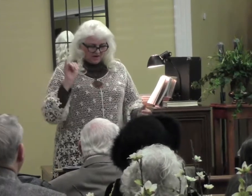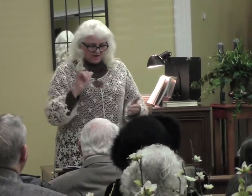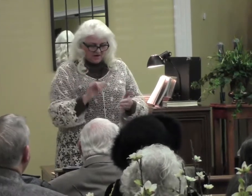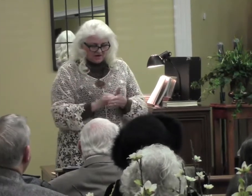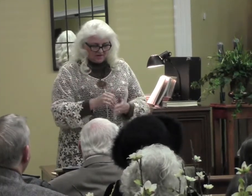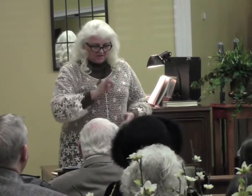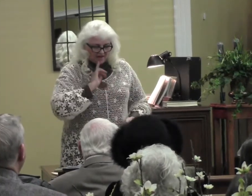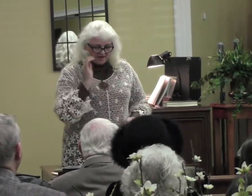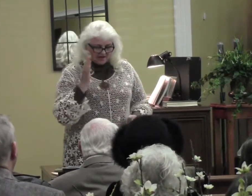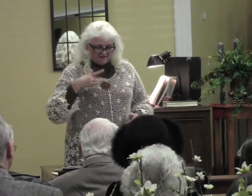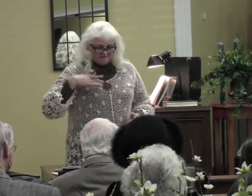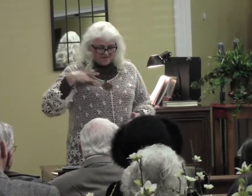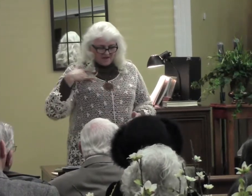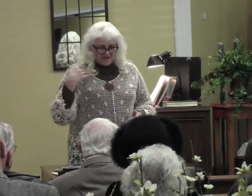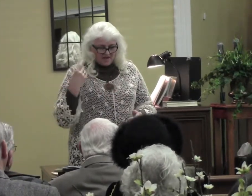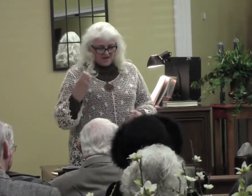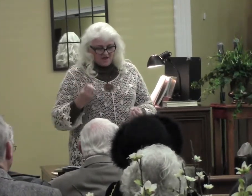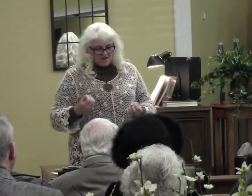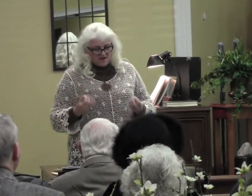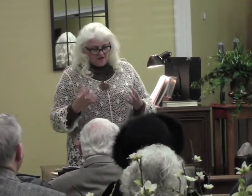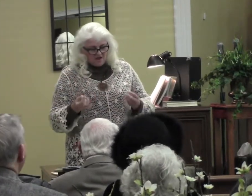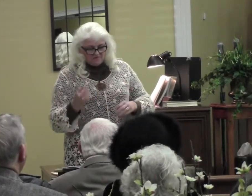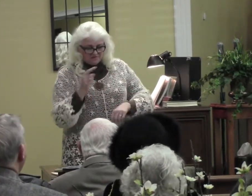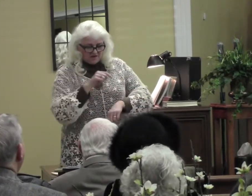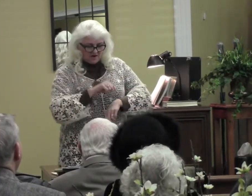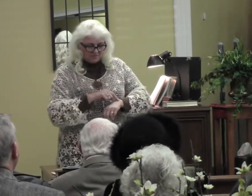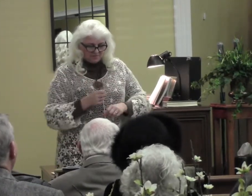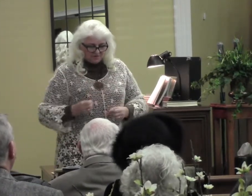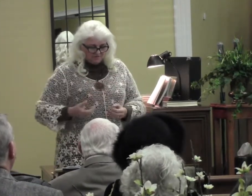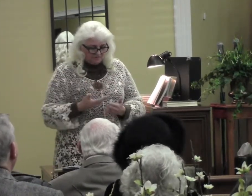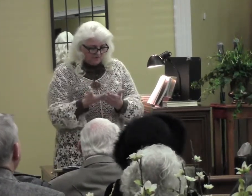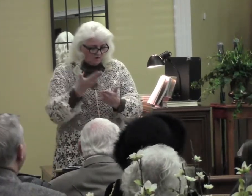that I've felt all times before.